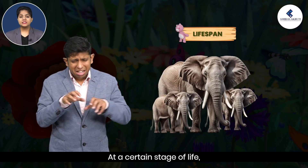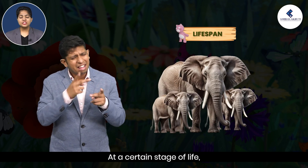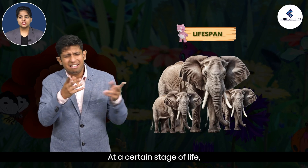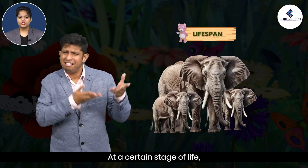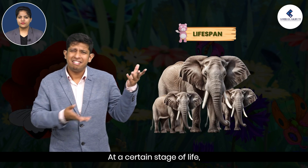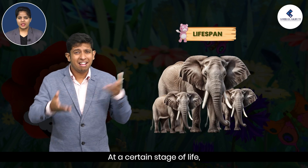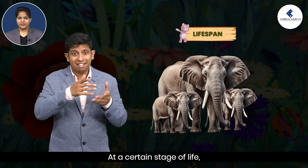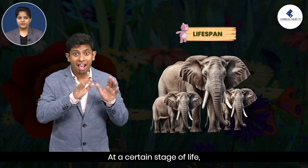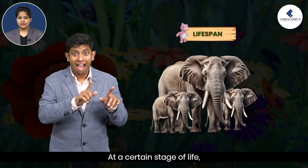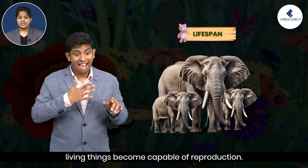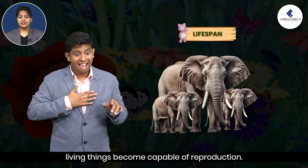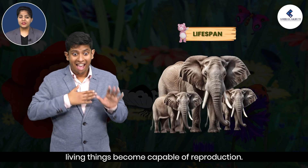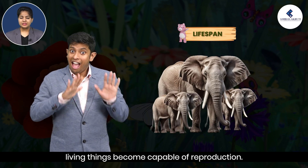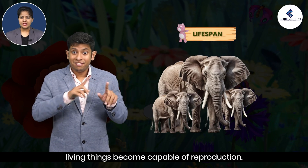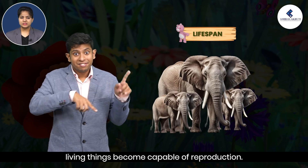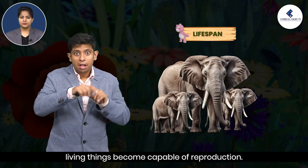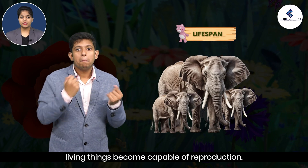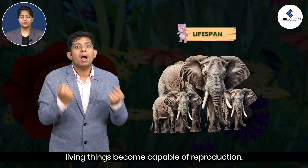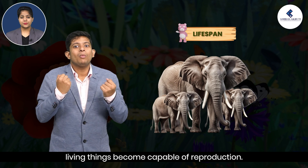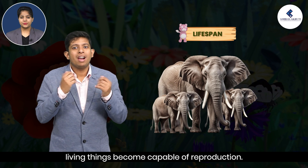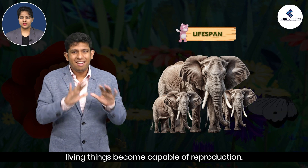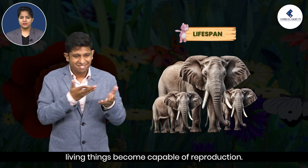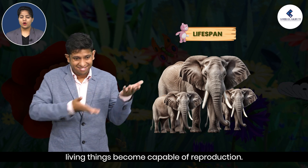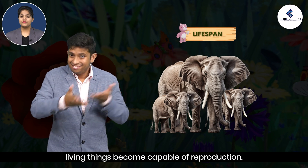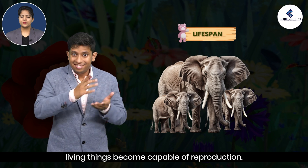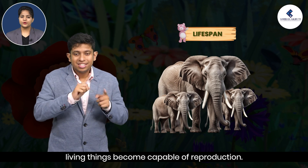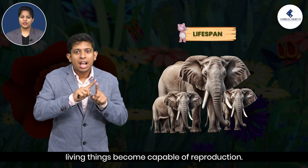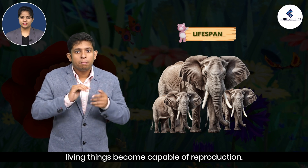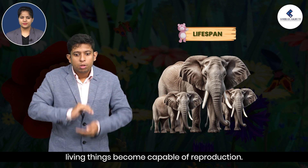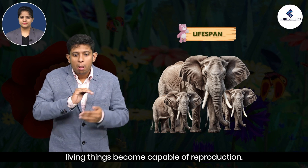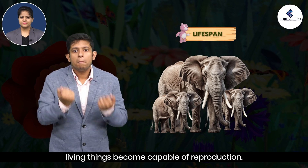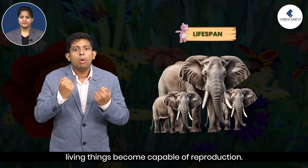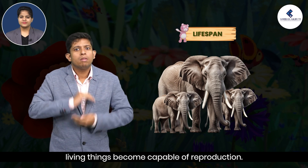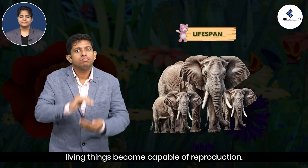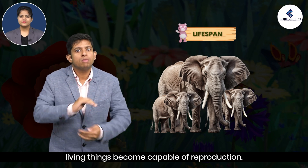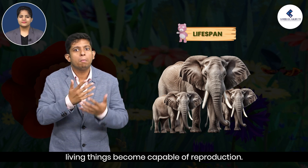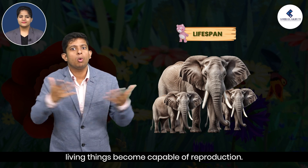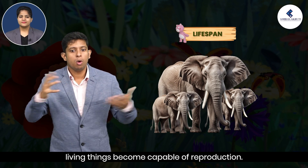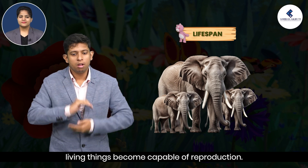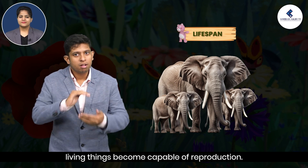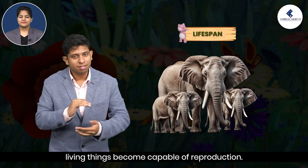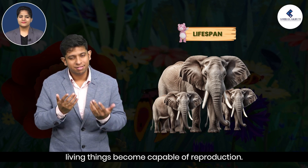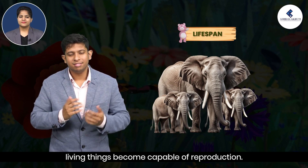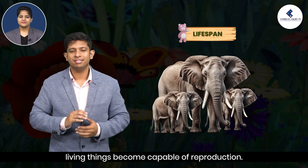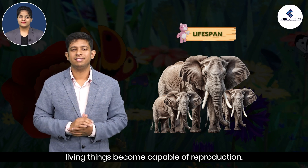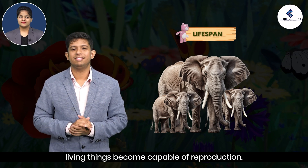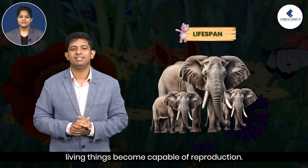At a certain stage of life, living things become capable of reproduction.